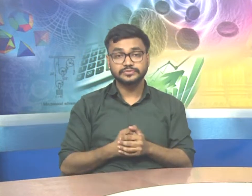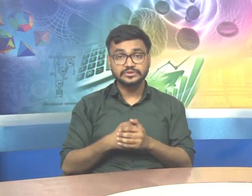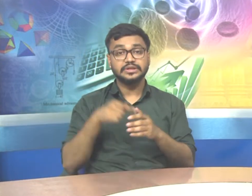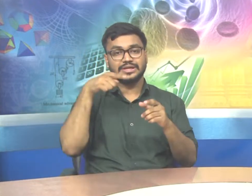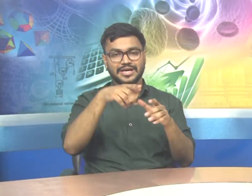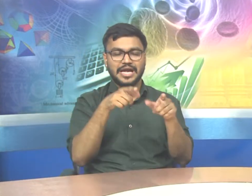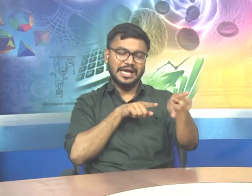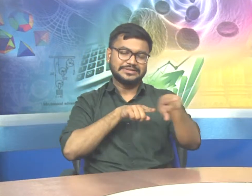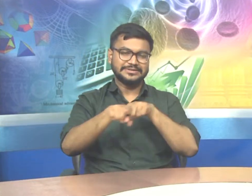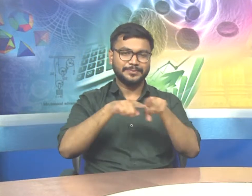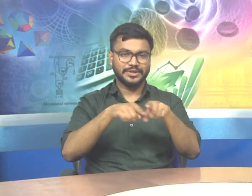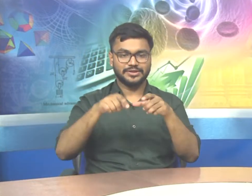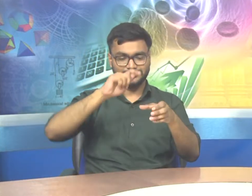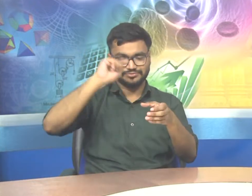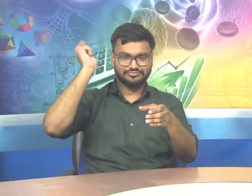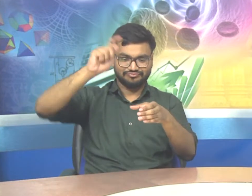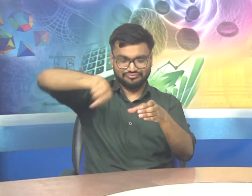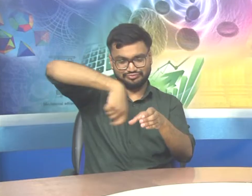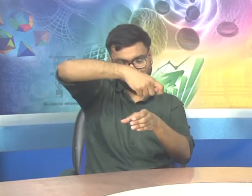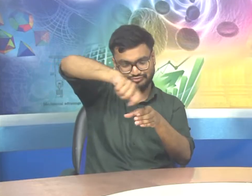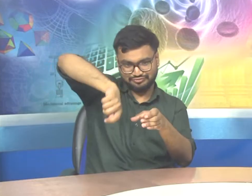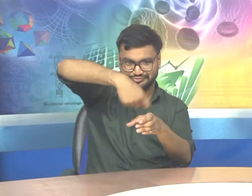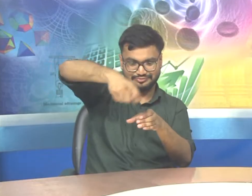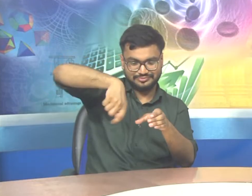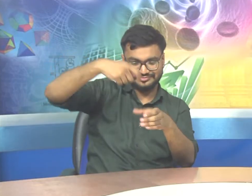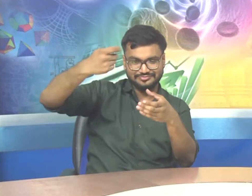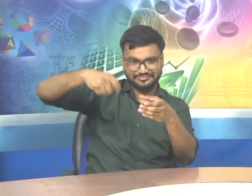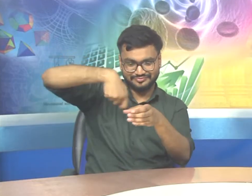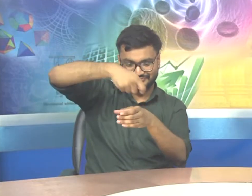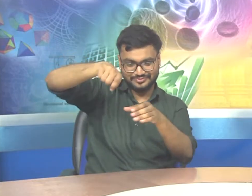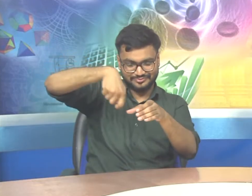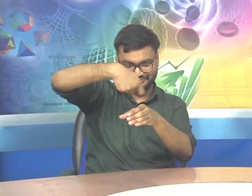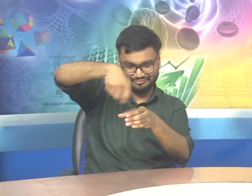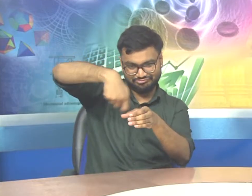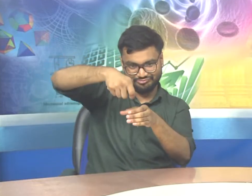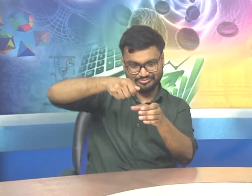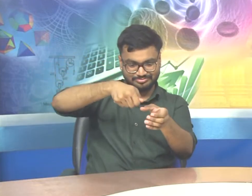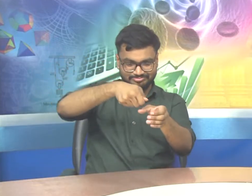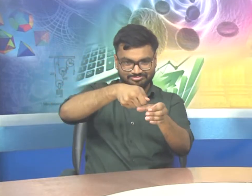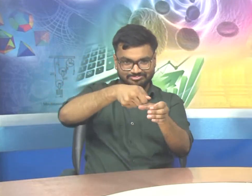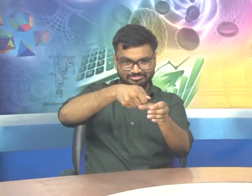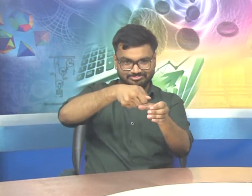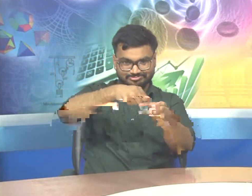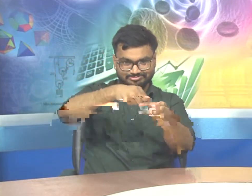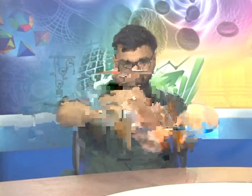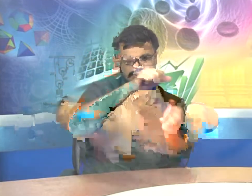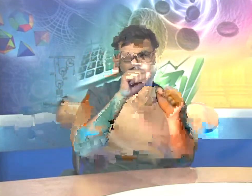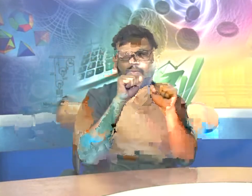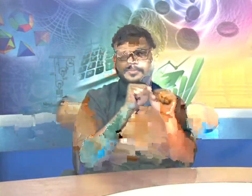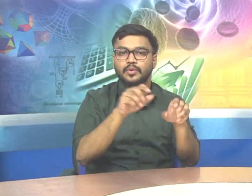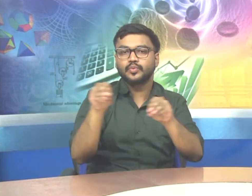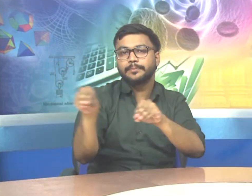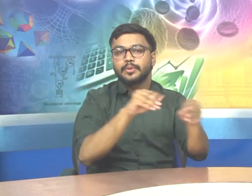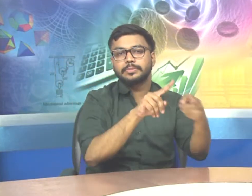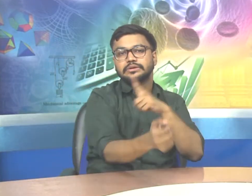we call it lattu, and when it starts moving, but a ceiling